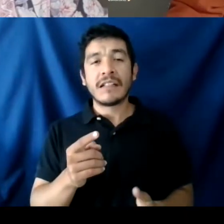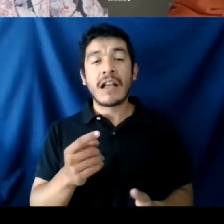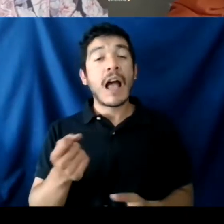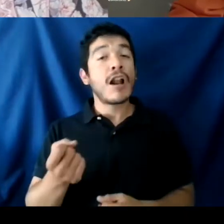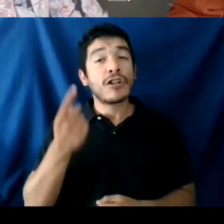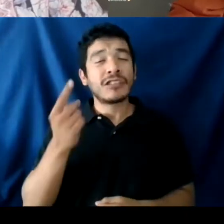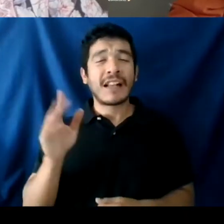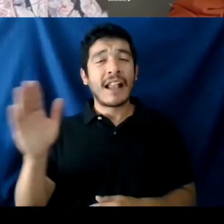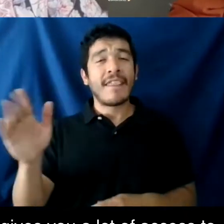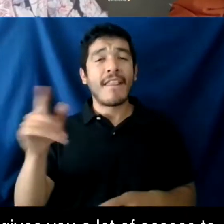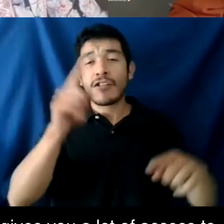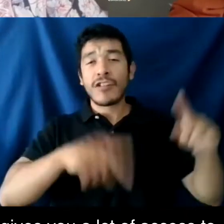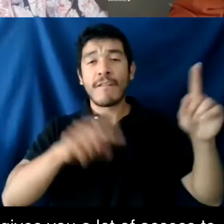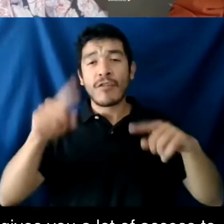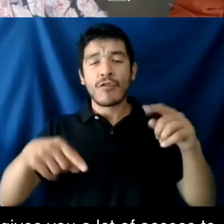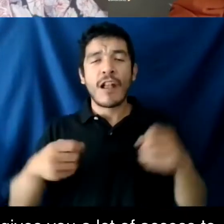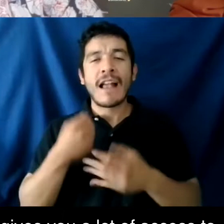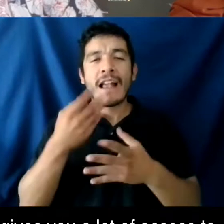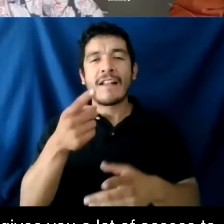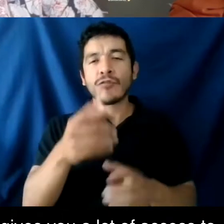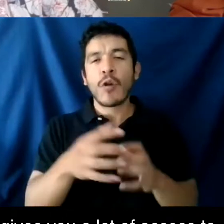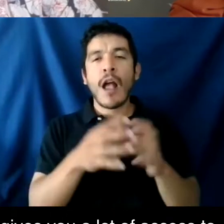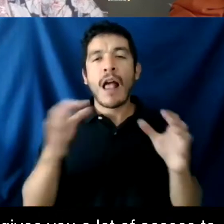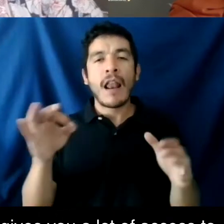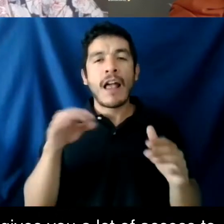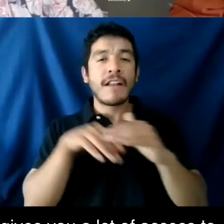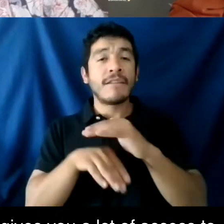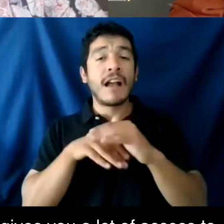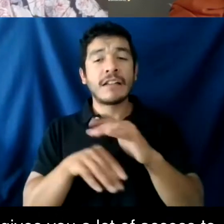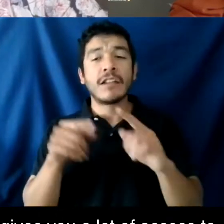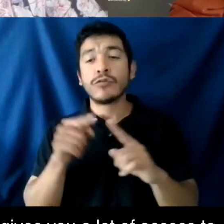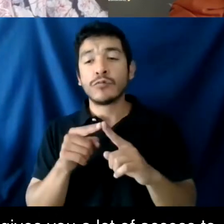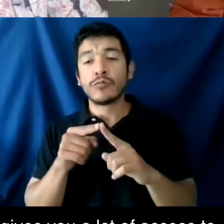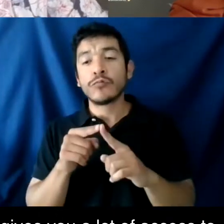diversities gives you a lot of access to